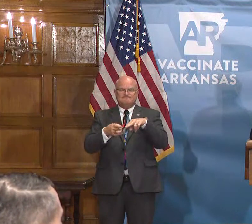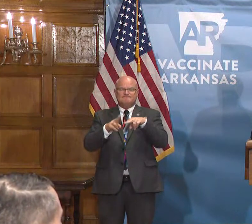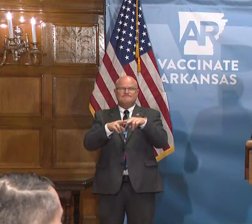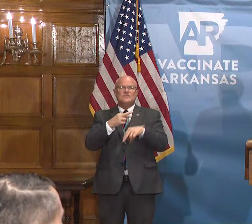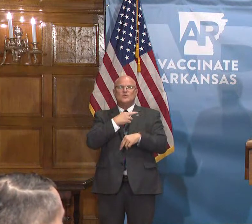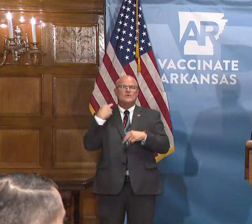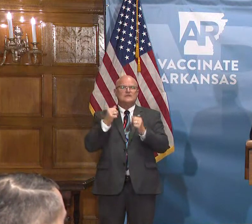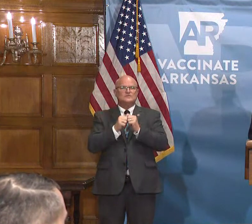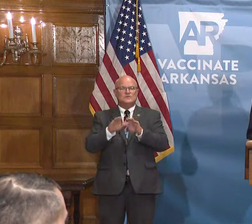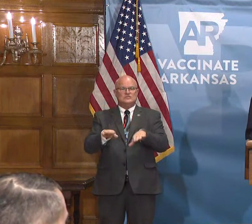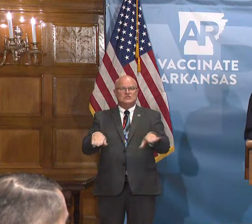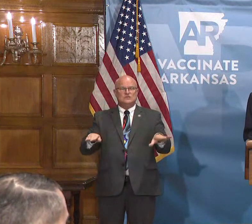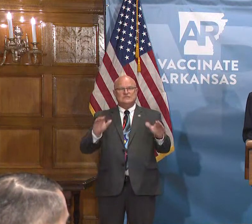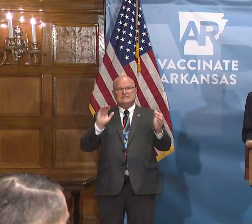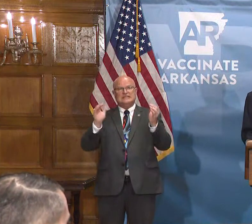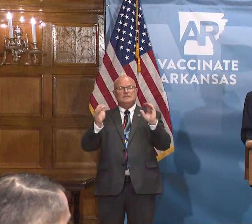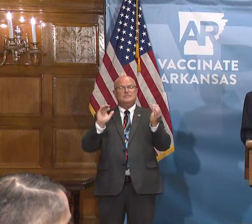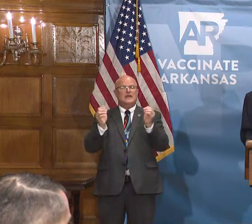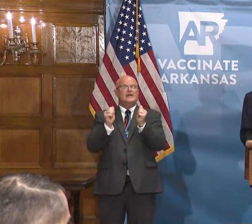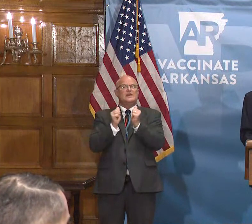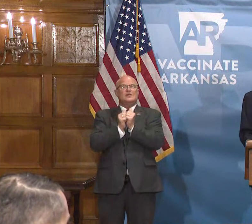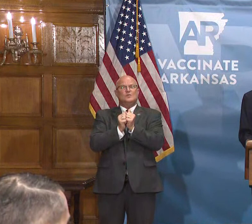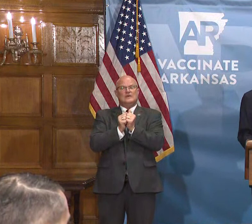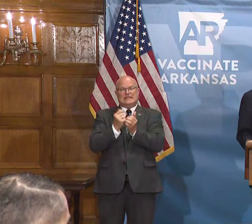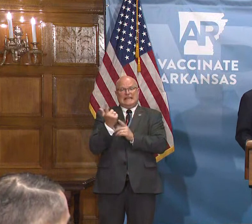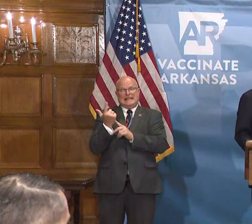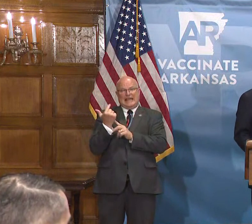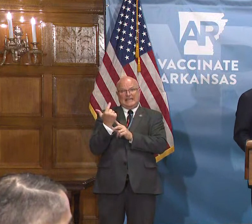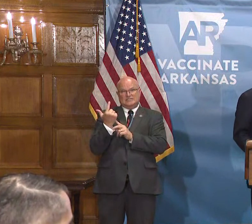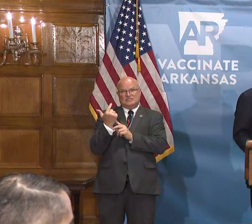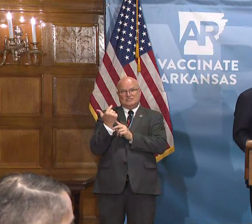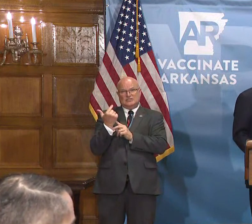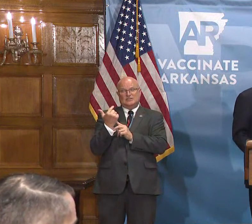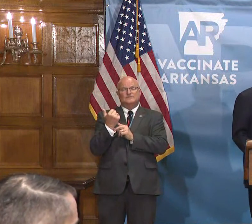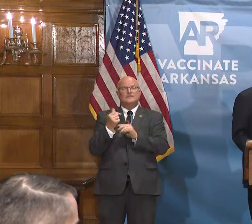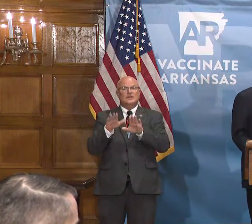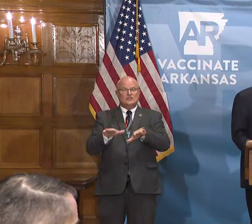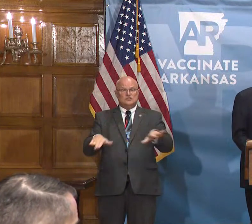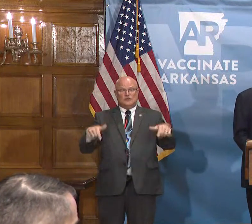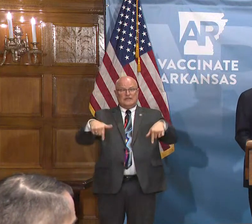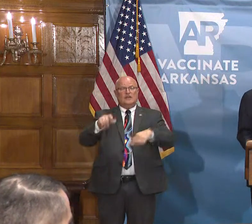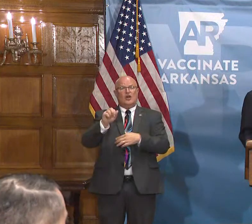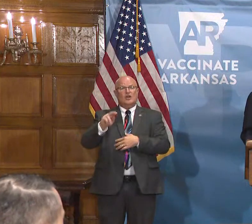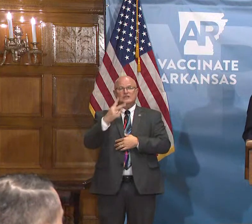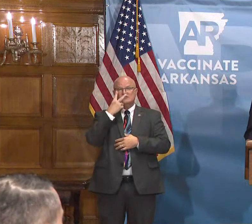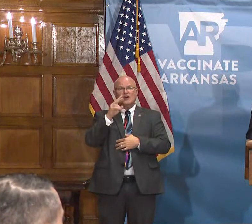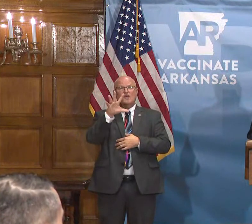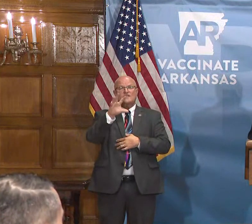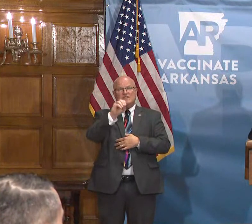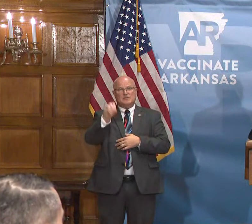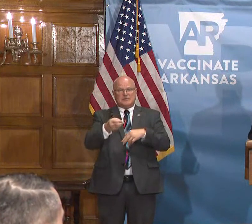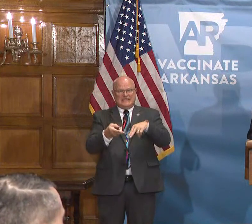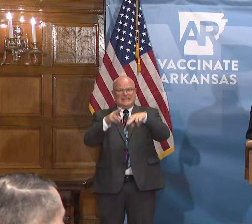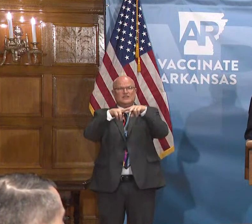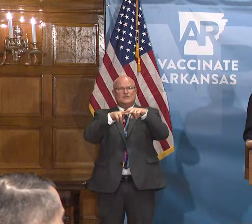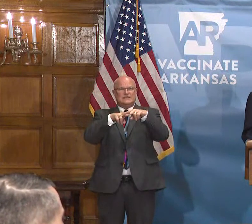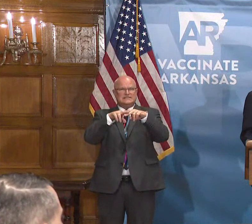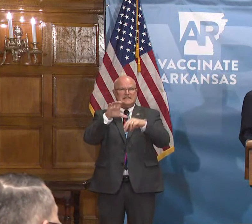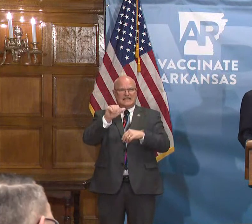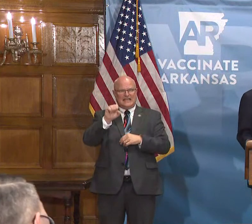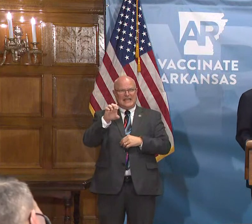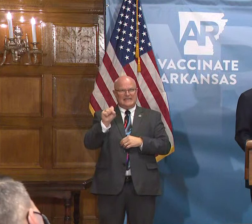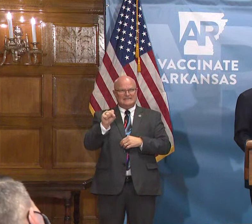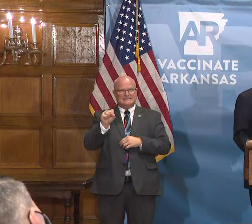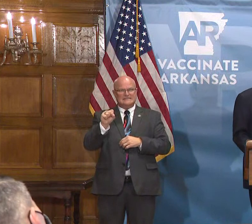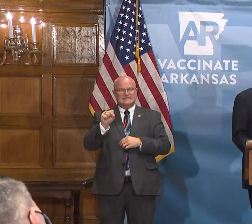risk among children as compared to last year. So children in Arkansas saw a 50% increase in cases and